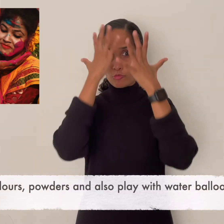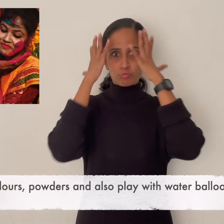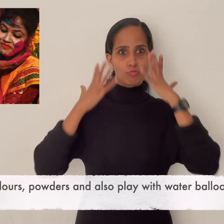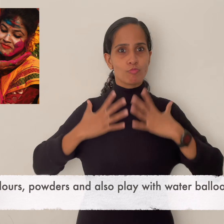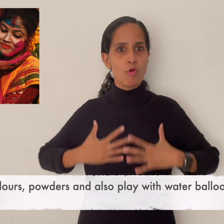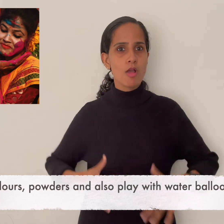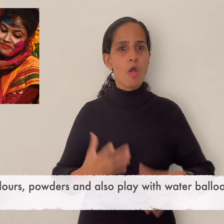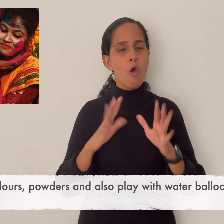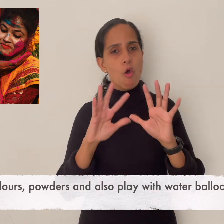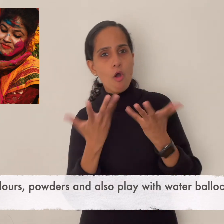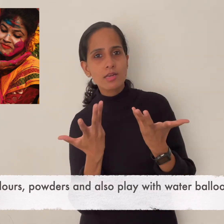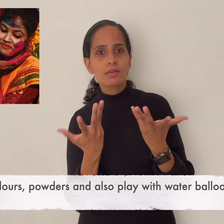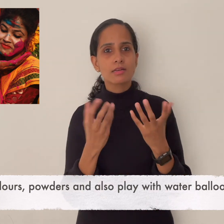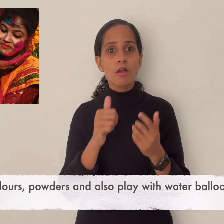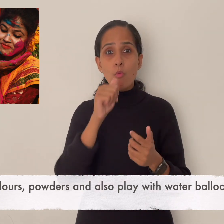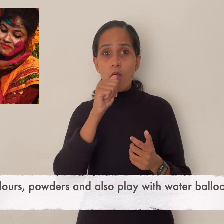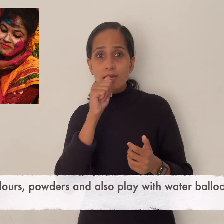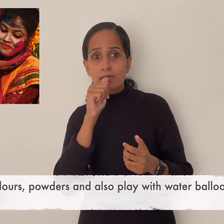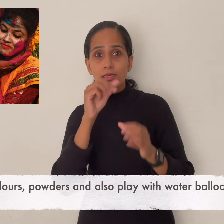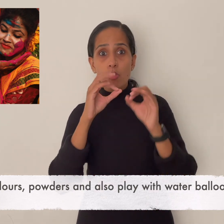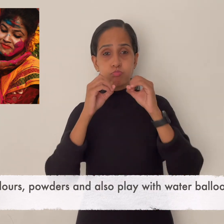and also play with water balloons